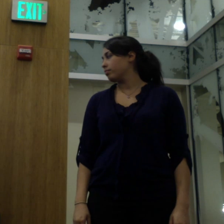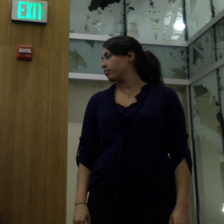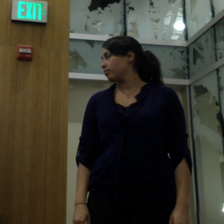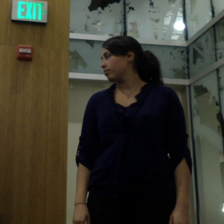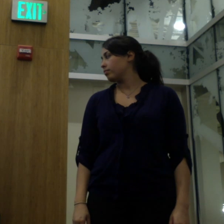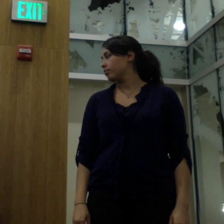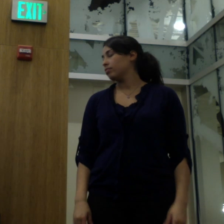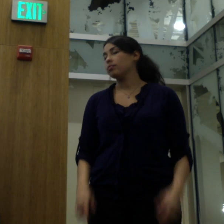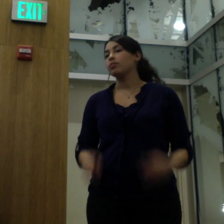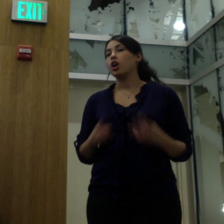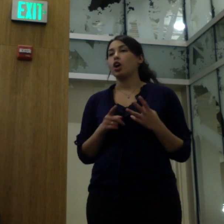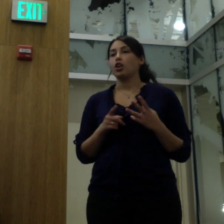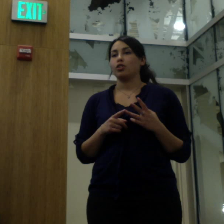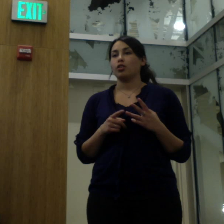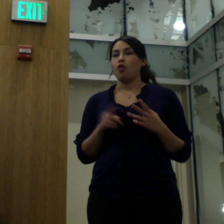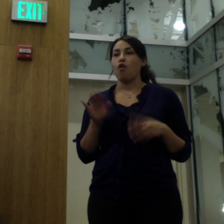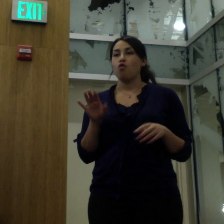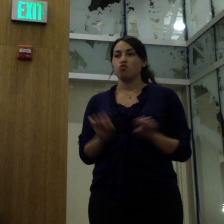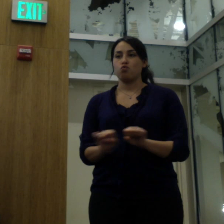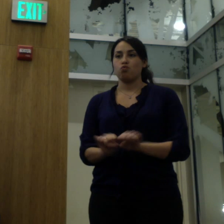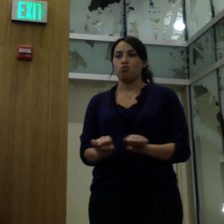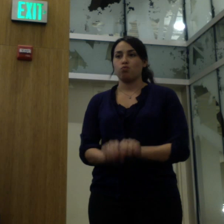And footwear.